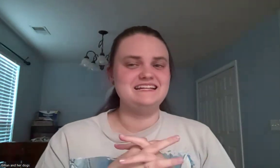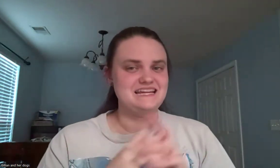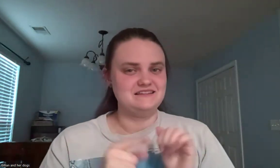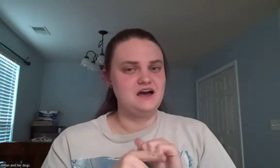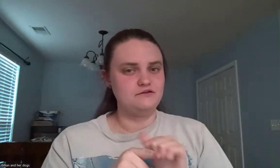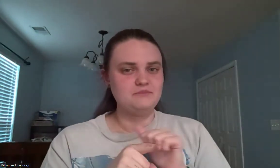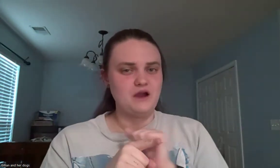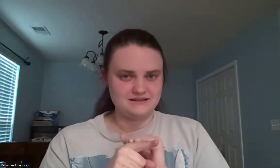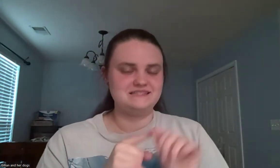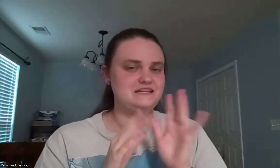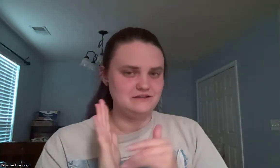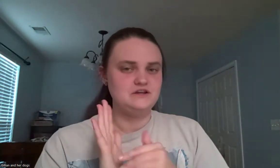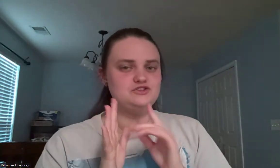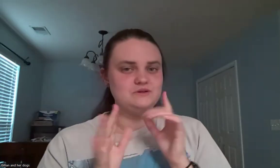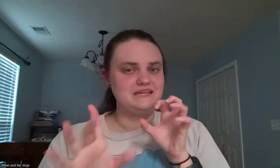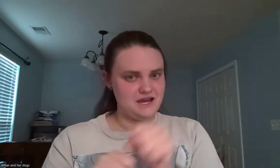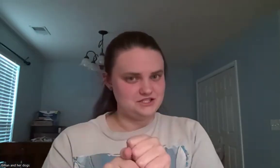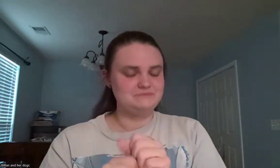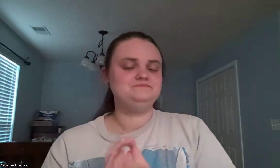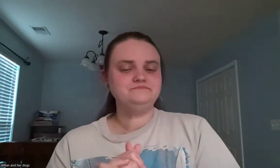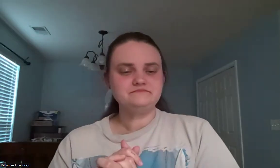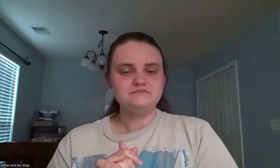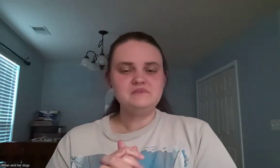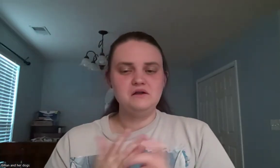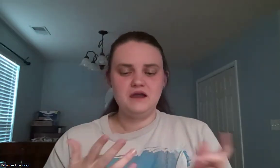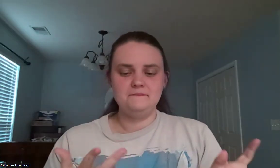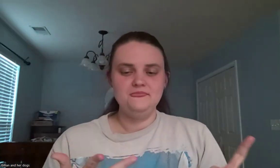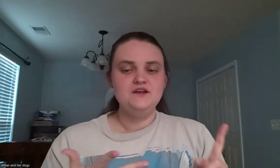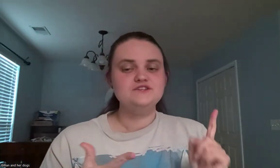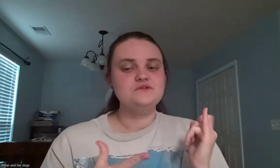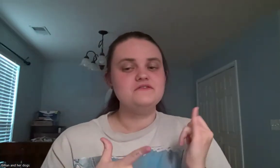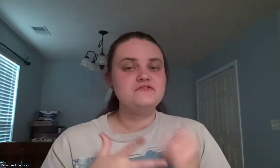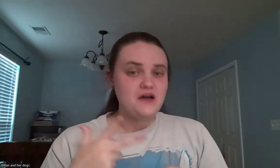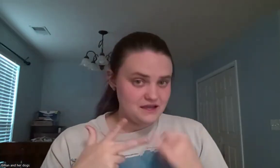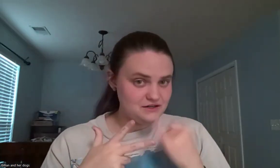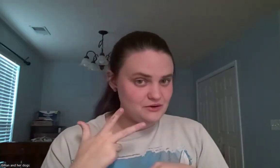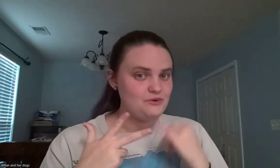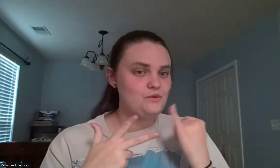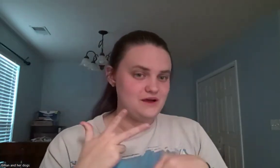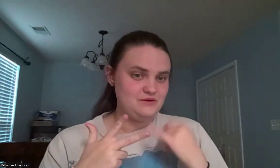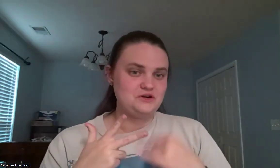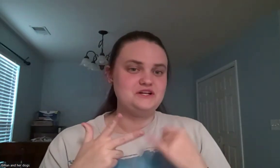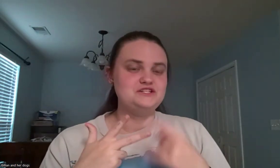takes a lot of like practicing to really catch it. Okay. So the final one we're gonna do